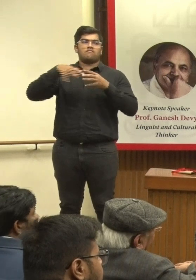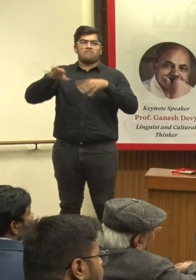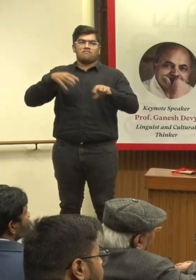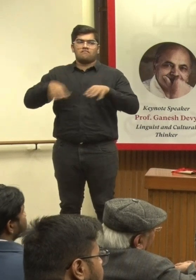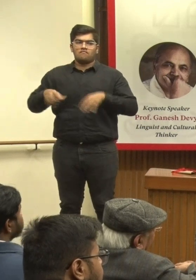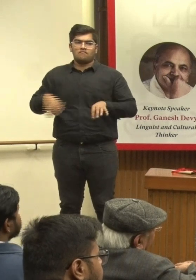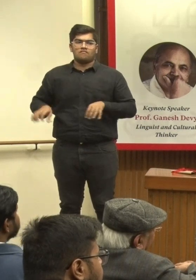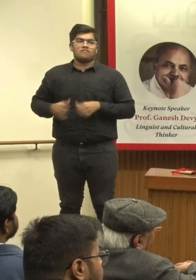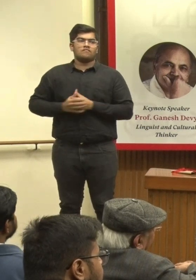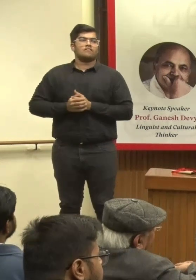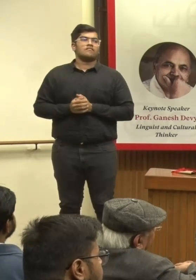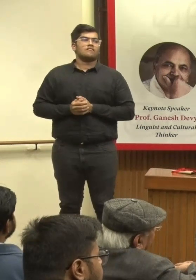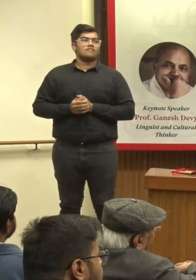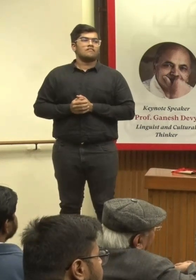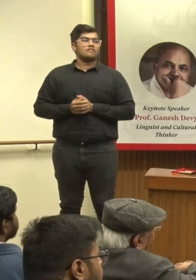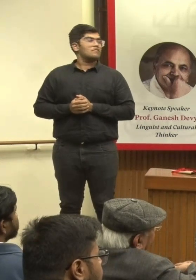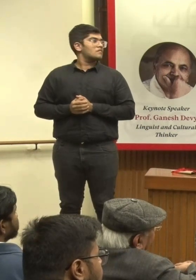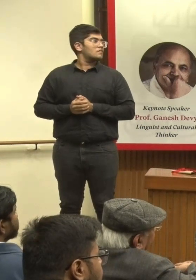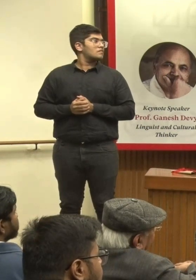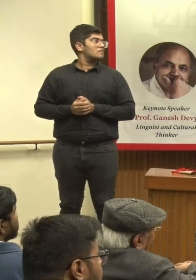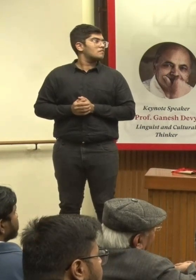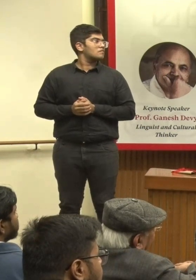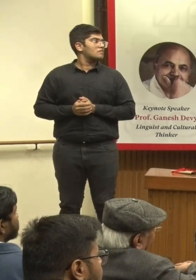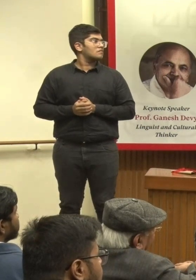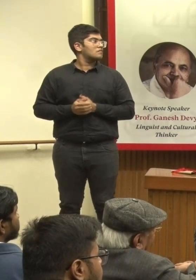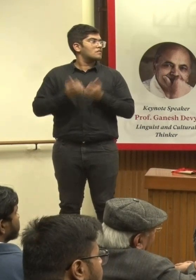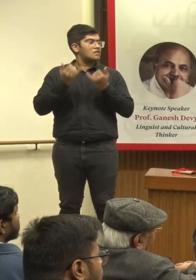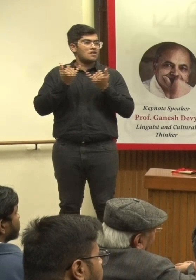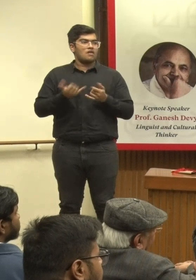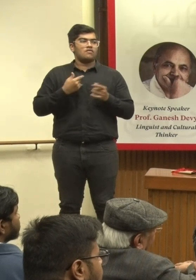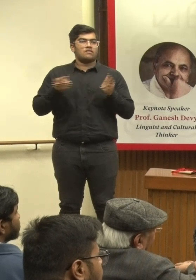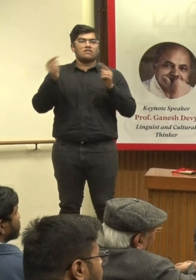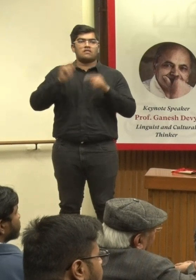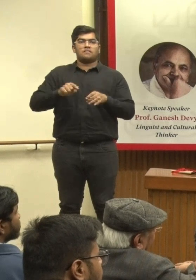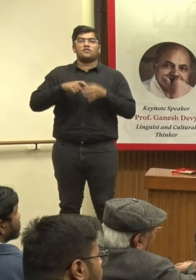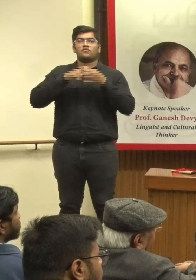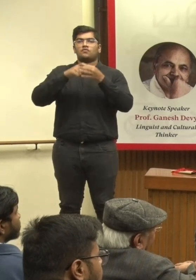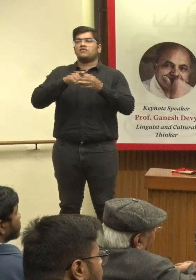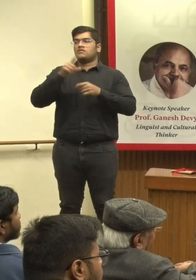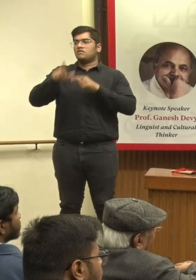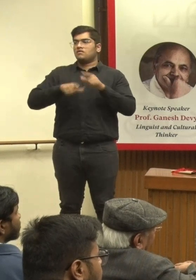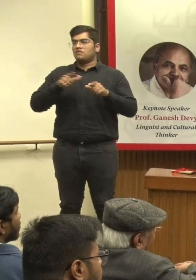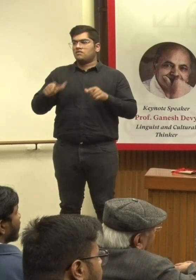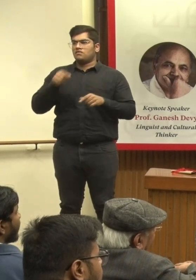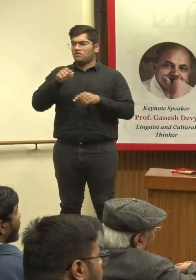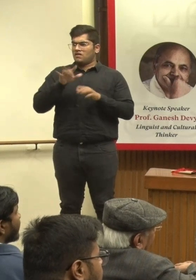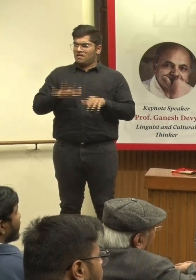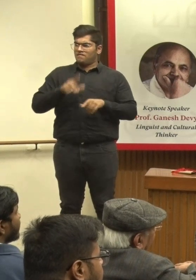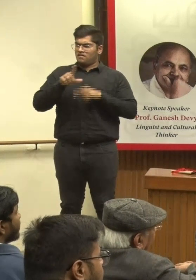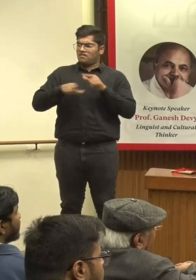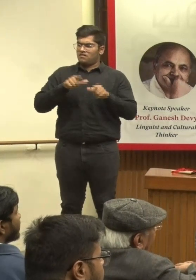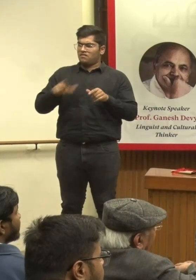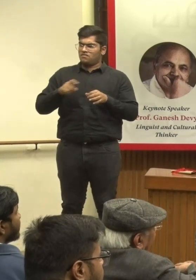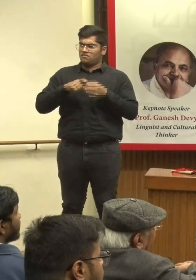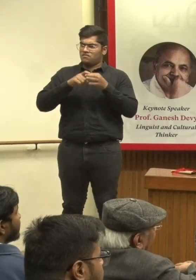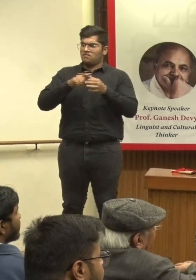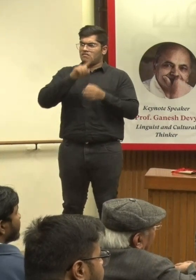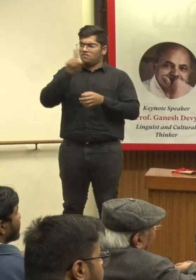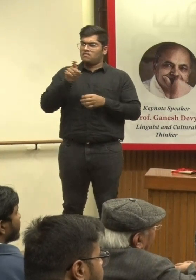denotified and nomadic tribes. Now I come to the question of language. Do they have languages? I said Adivasis are known